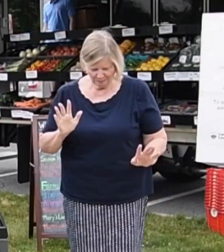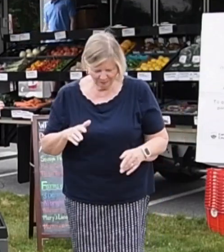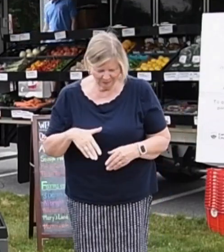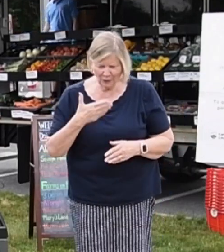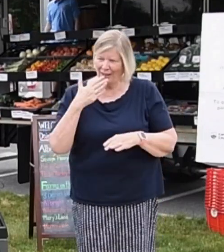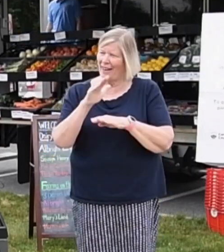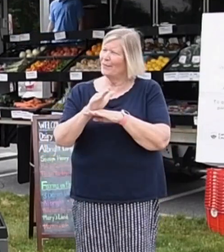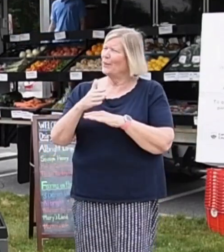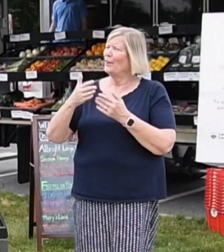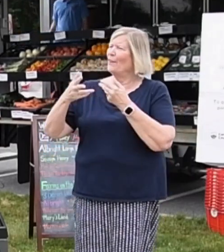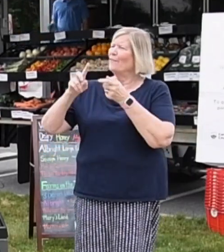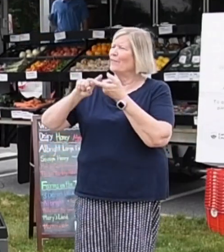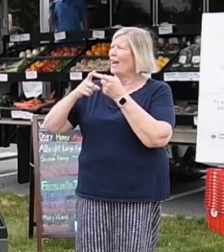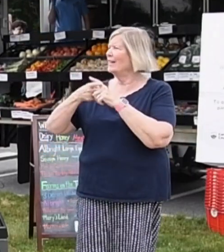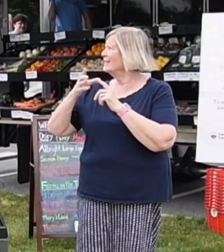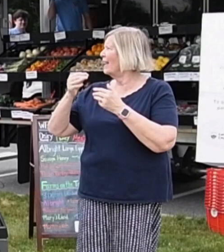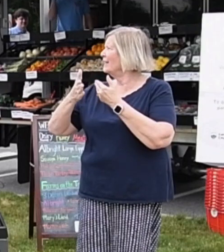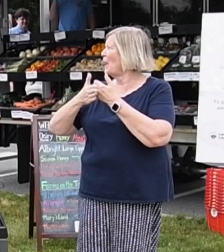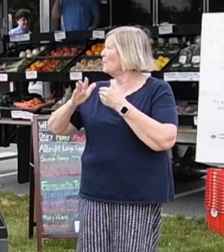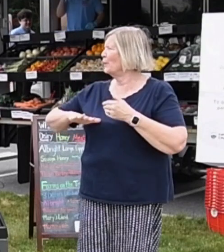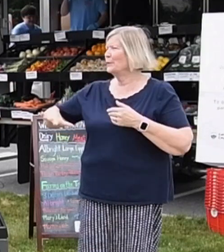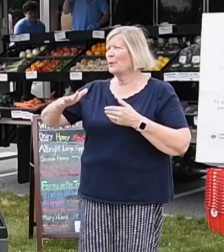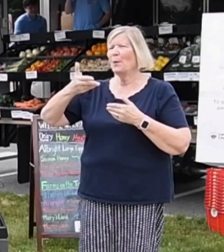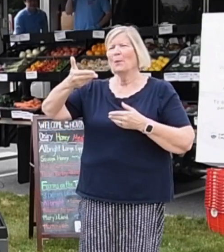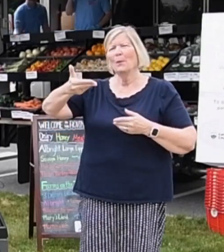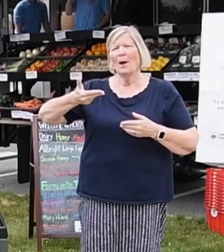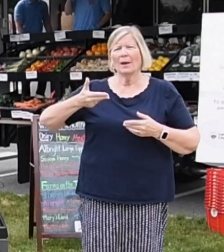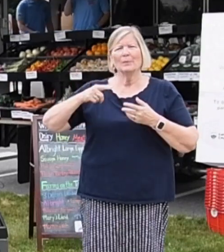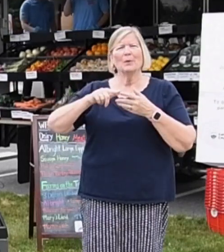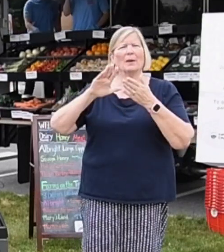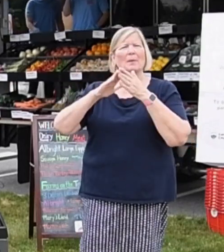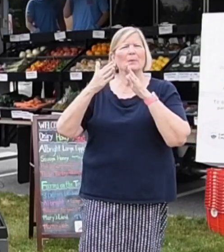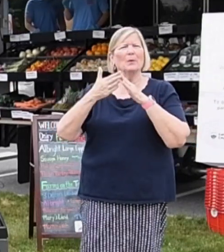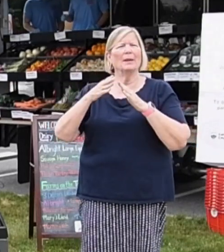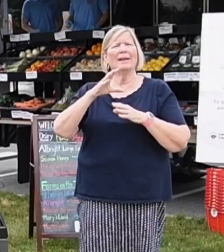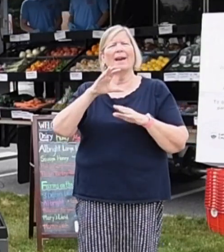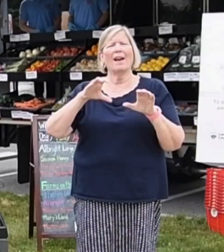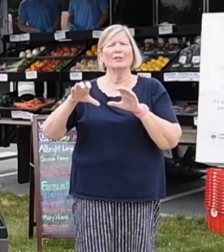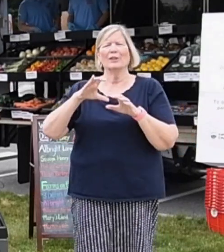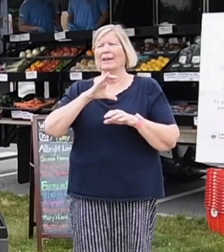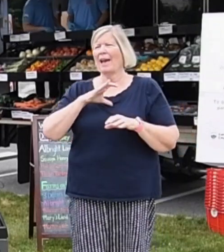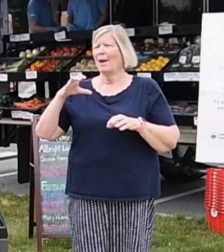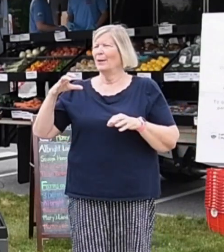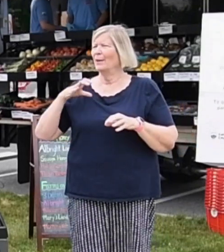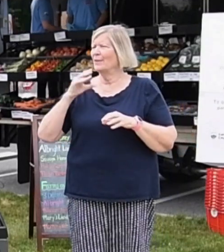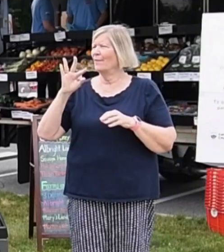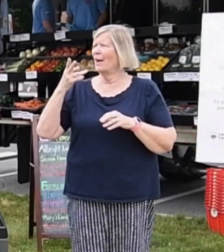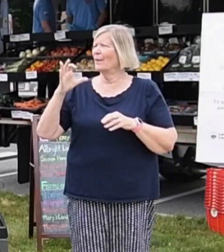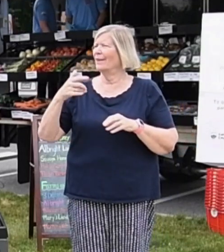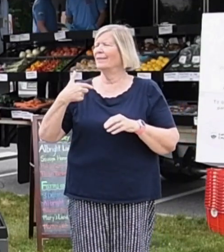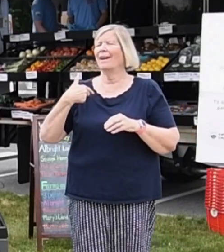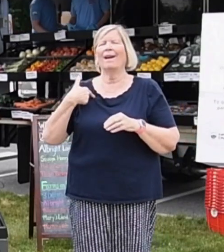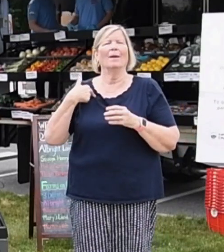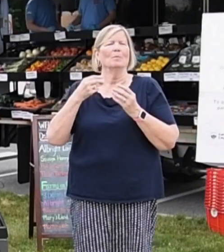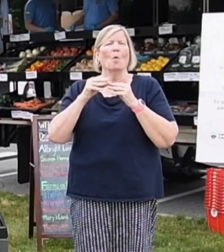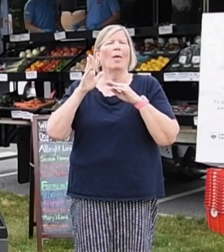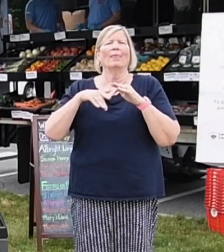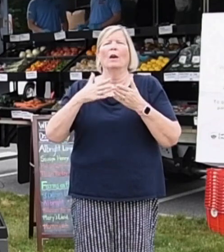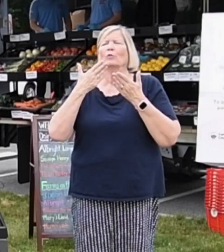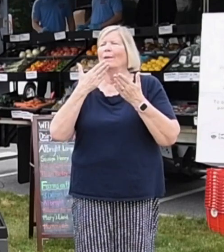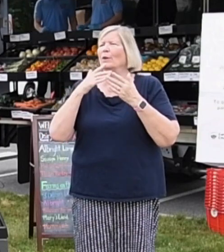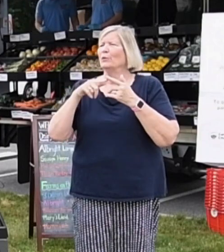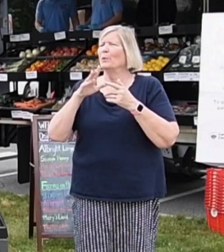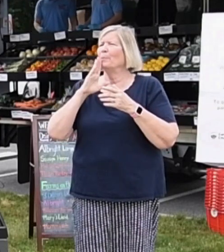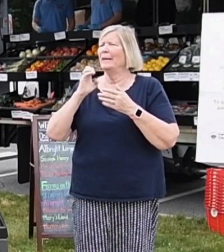afternoon, friends and neighbors. Welcome on behalf of the Community Action Council of Howard County. I'm beyond grateful to be part of this celebration of the